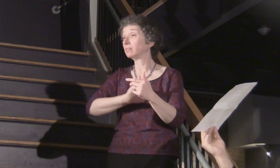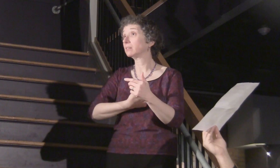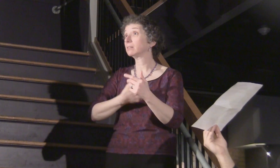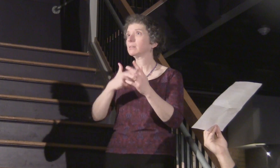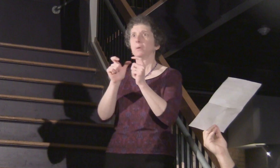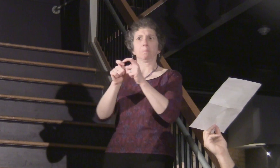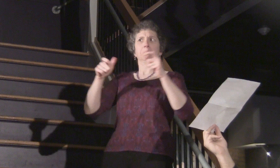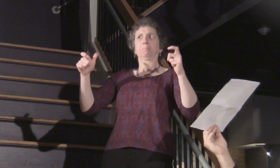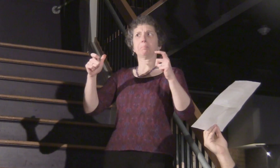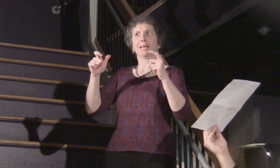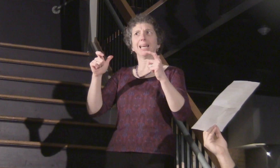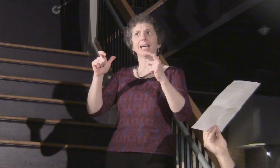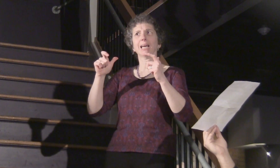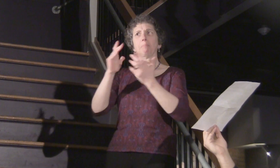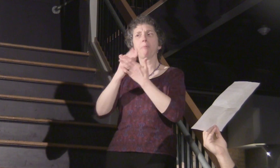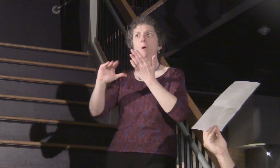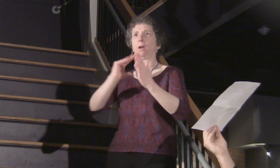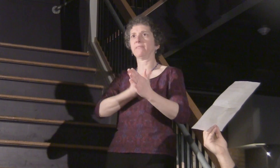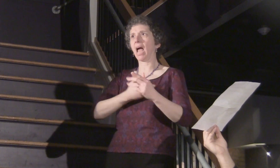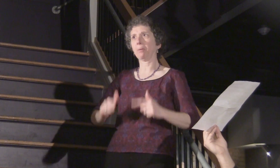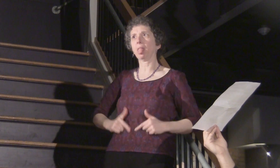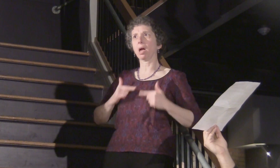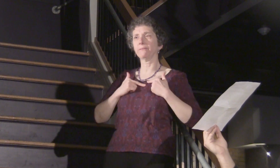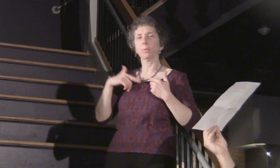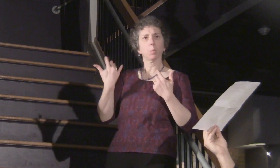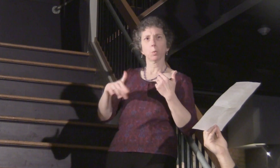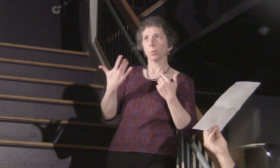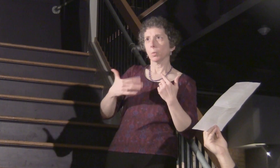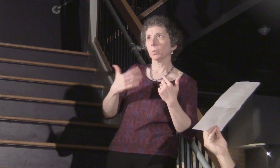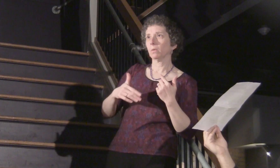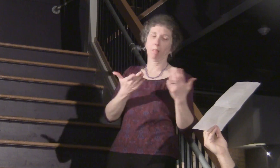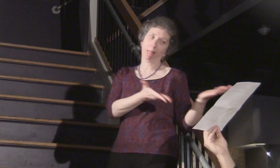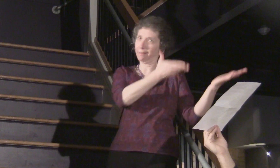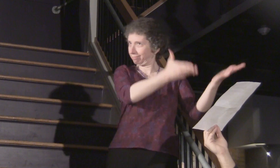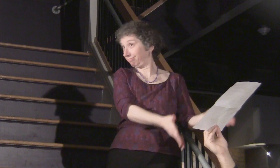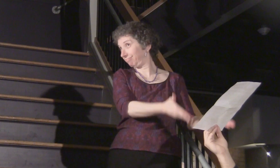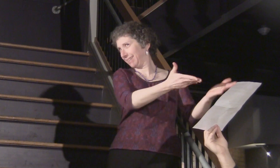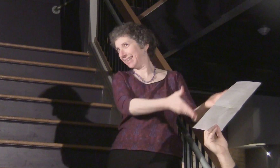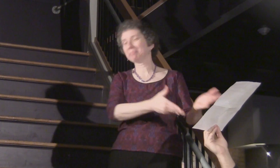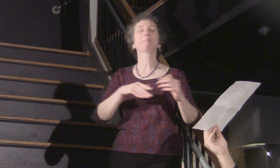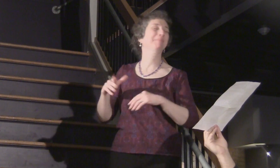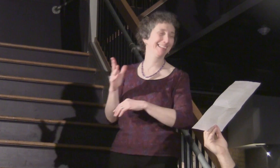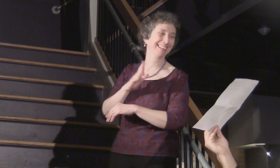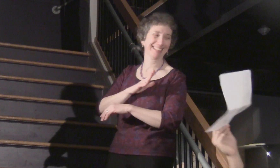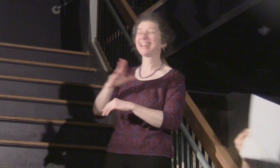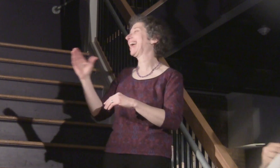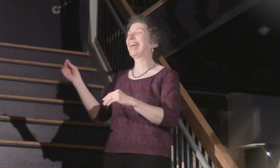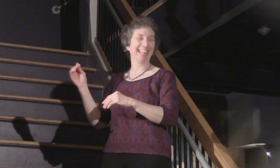Some of us are, you know, that's a big part of our lives. We're very observant, like